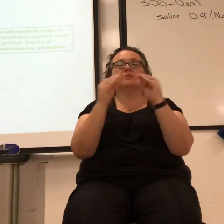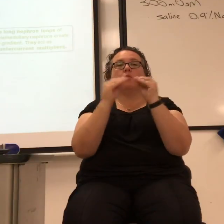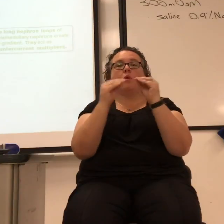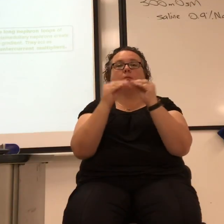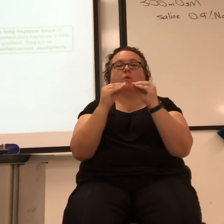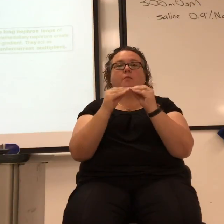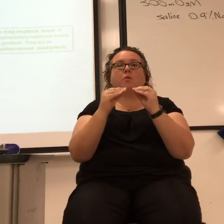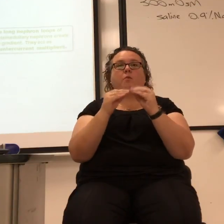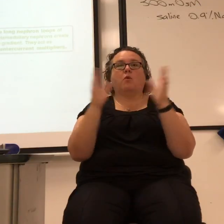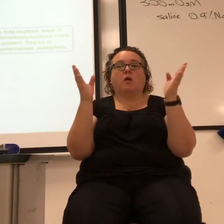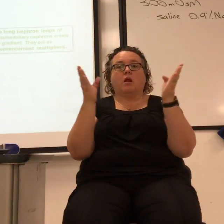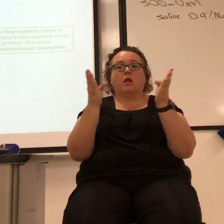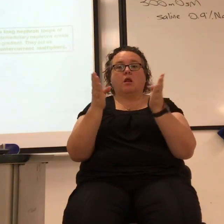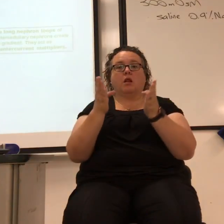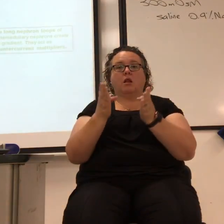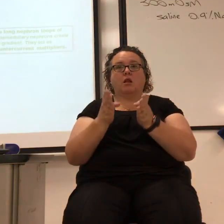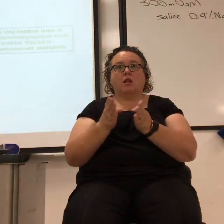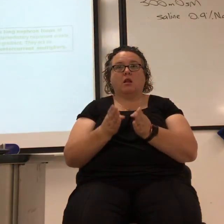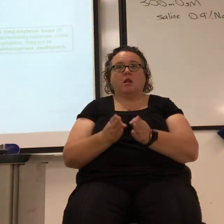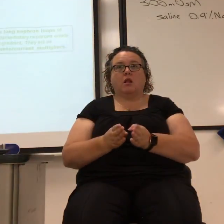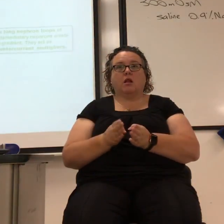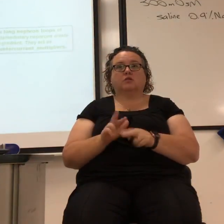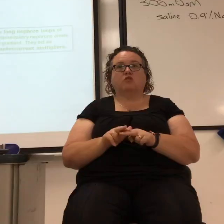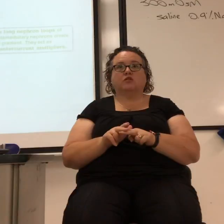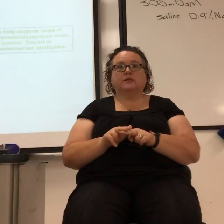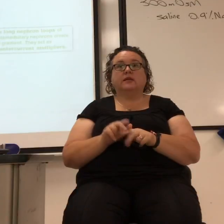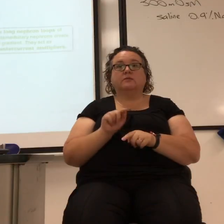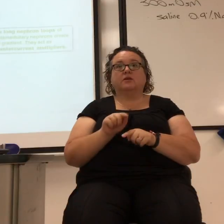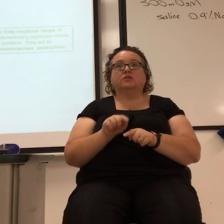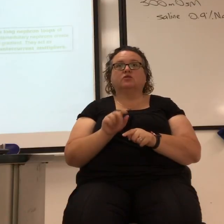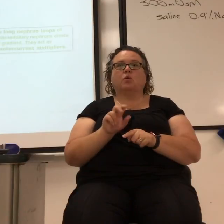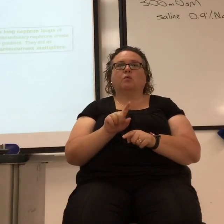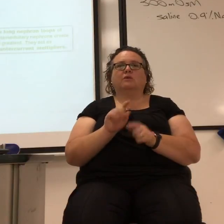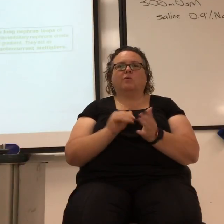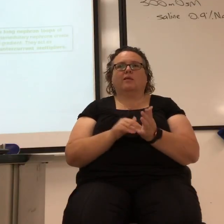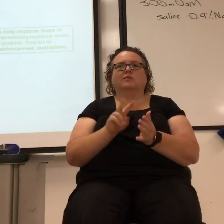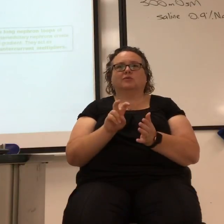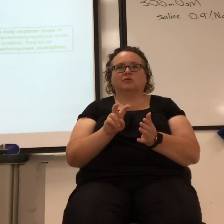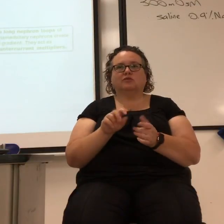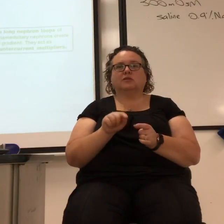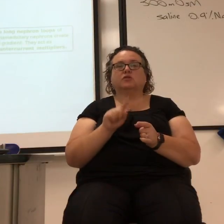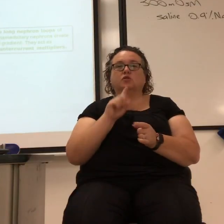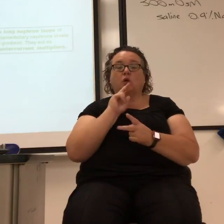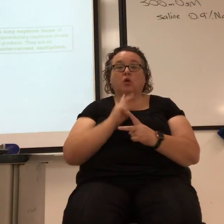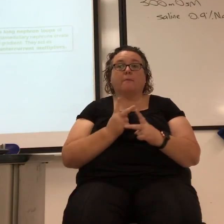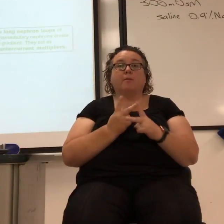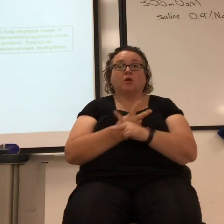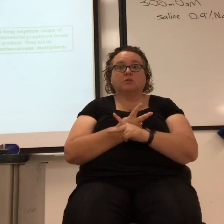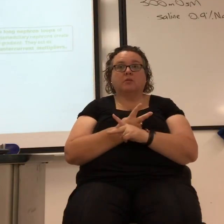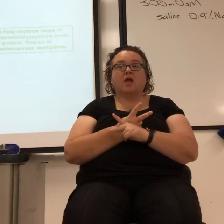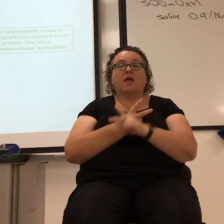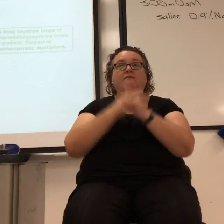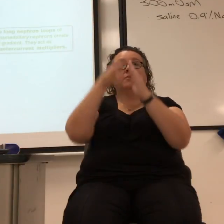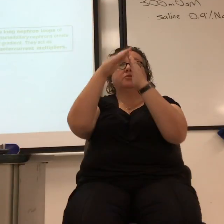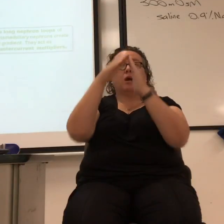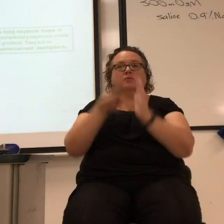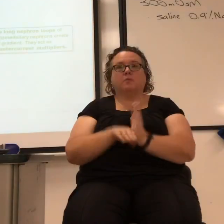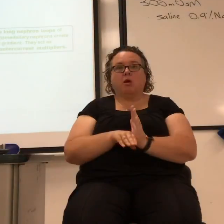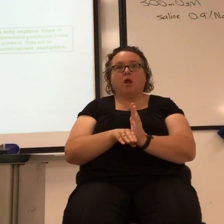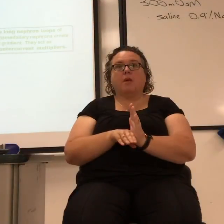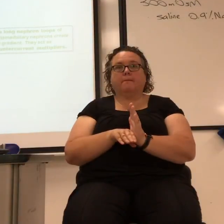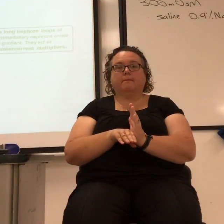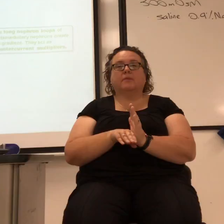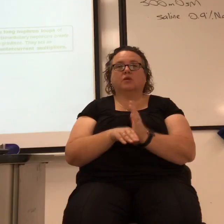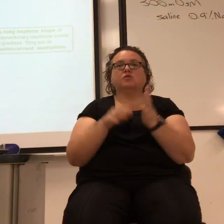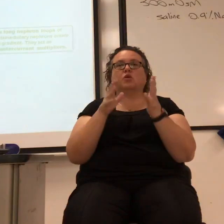salty. By the time you get down to here, it's like 1200. So you multiply the saltiness from top to bottom. So you want